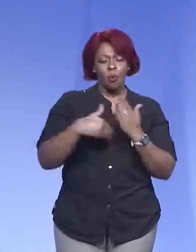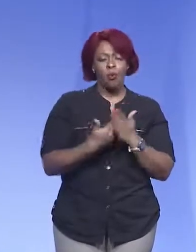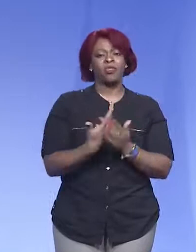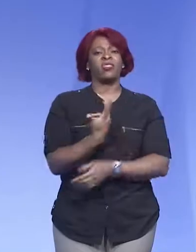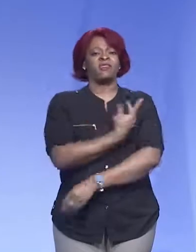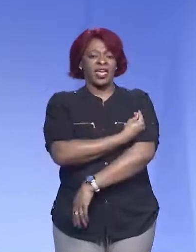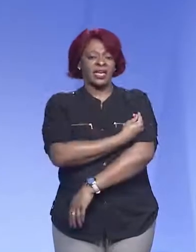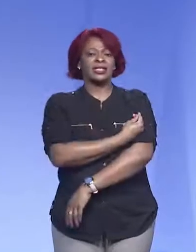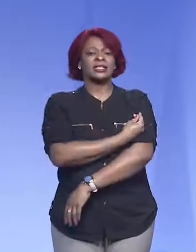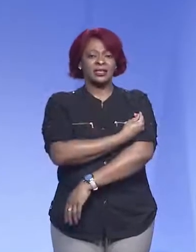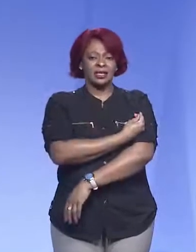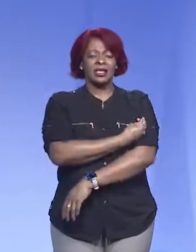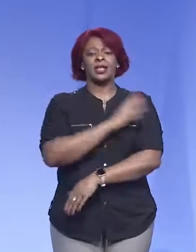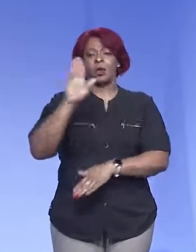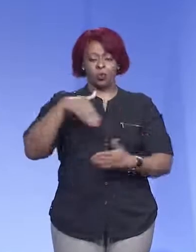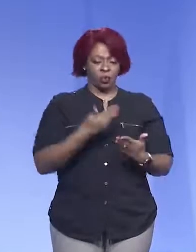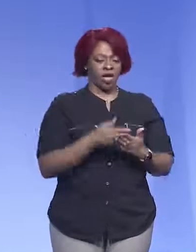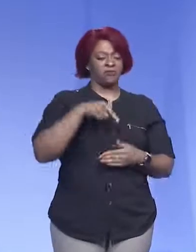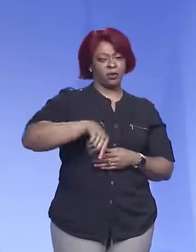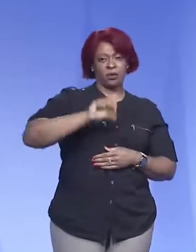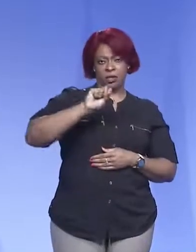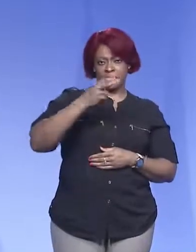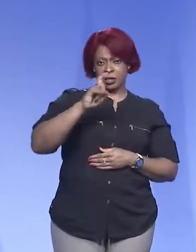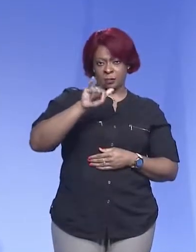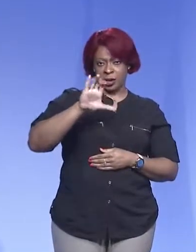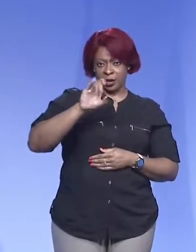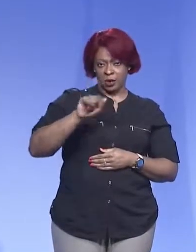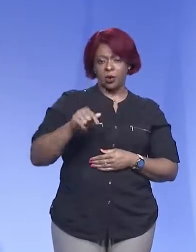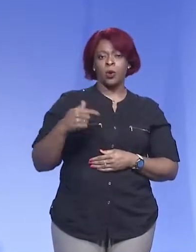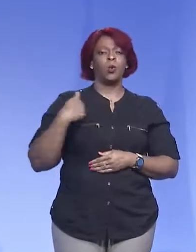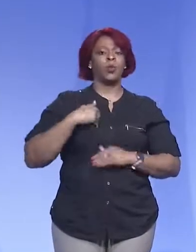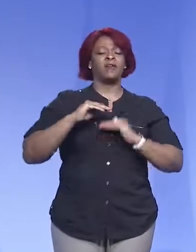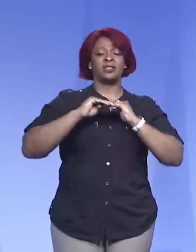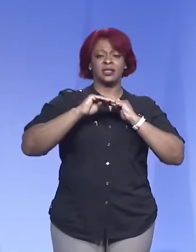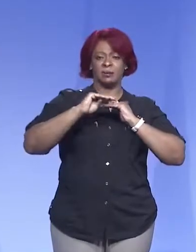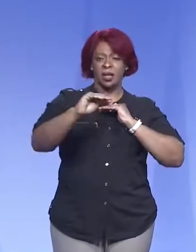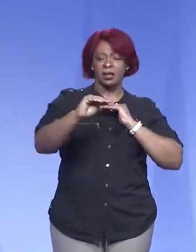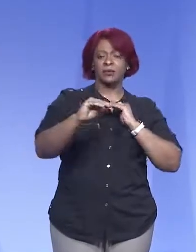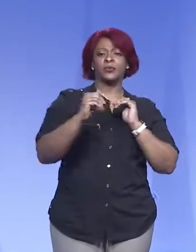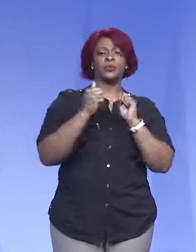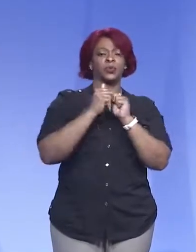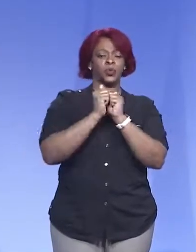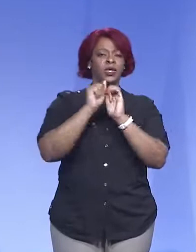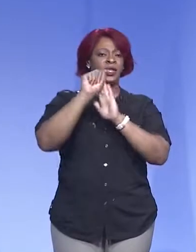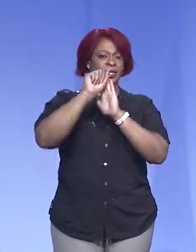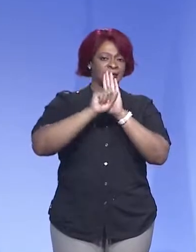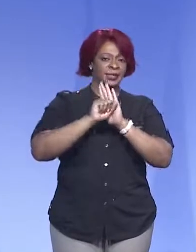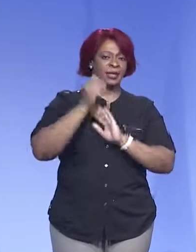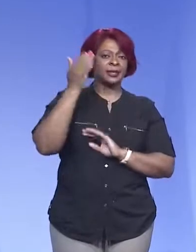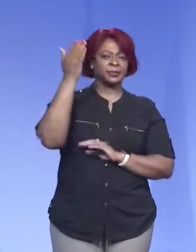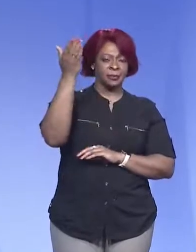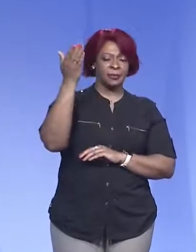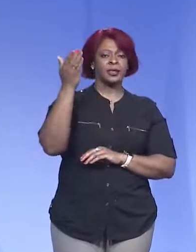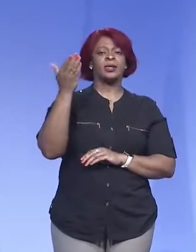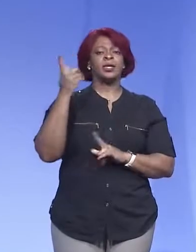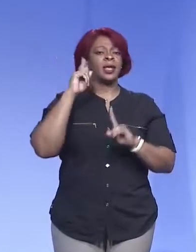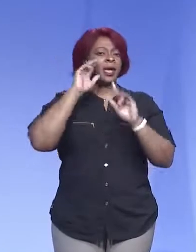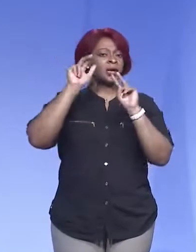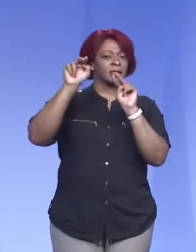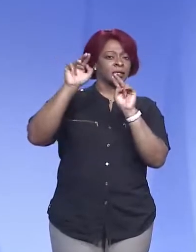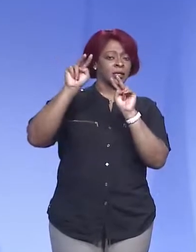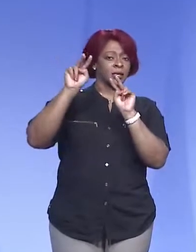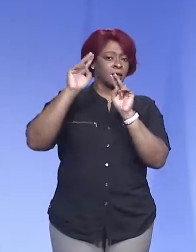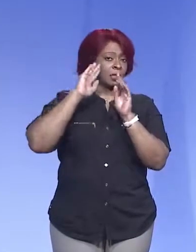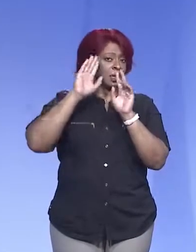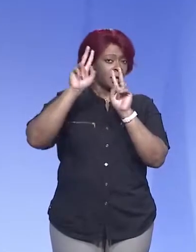vaccine that comes to Shelby County. We have stabilized with the state the expectation of the number